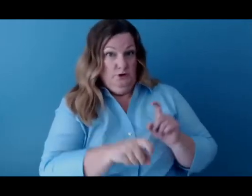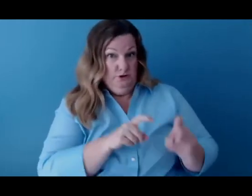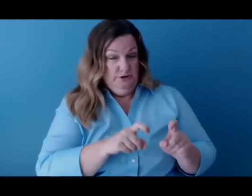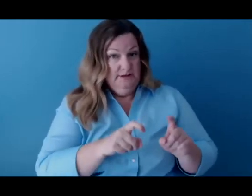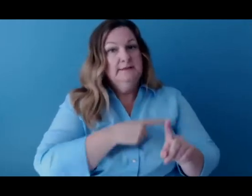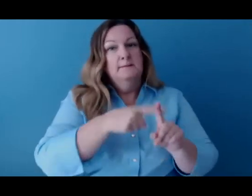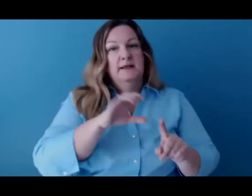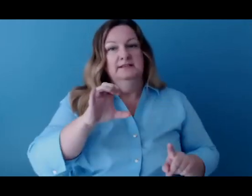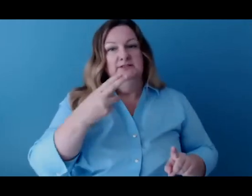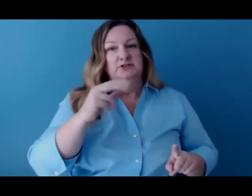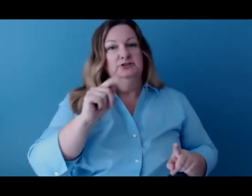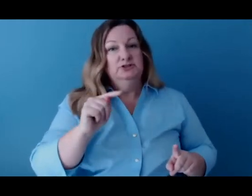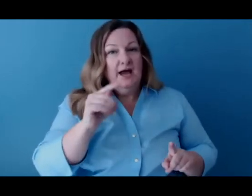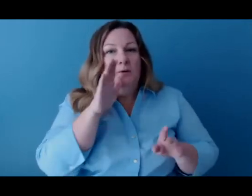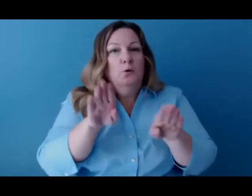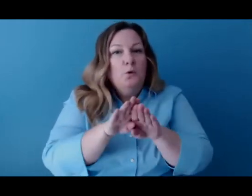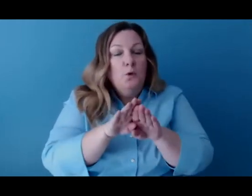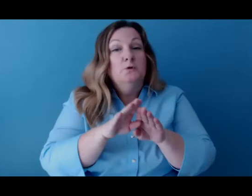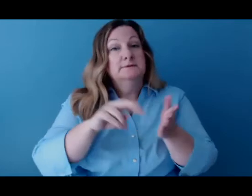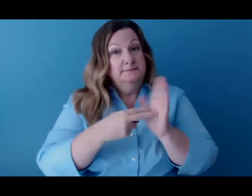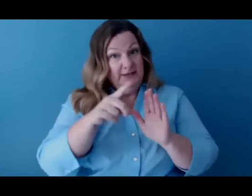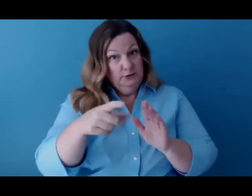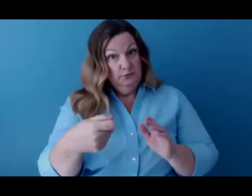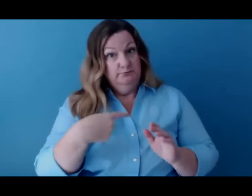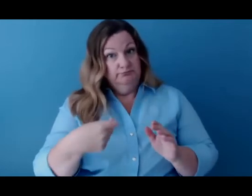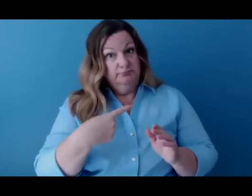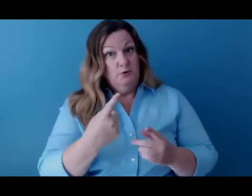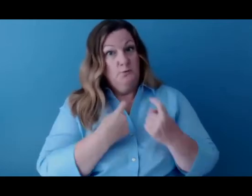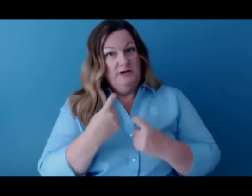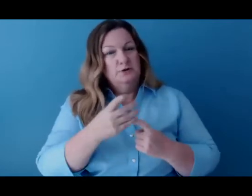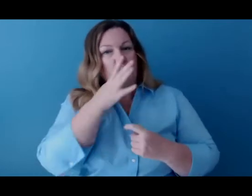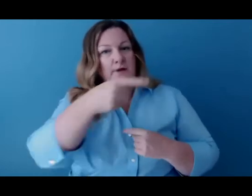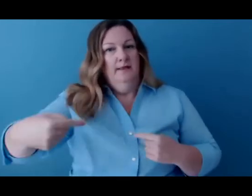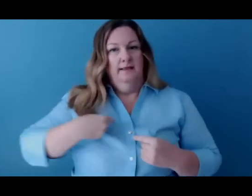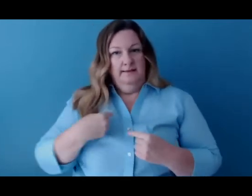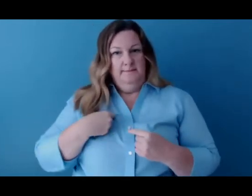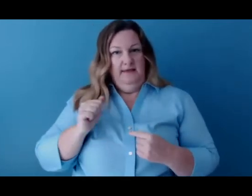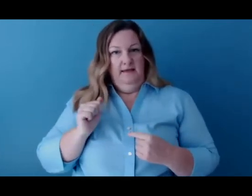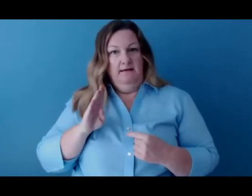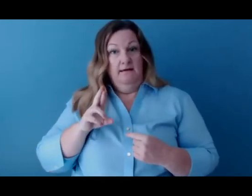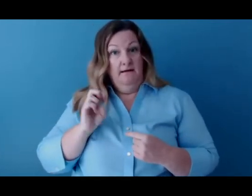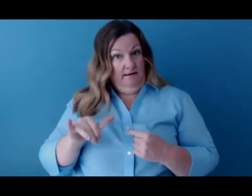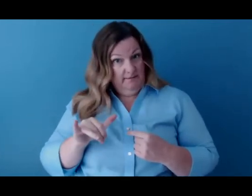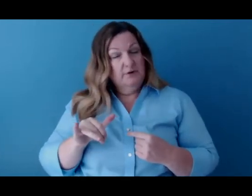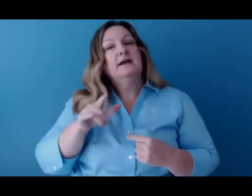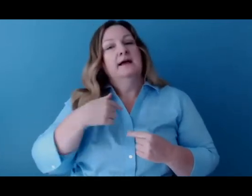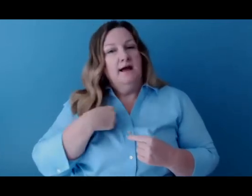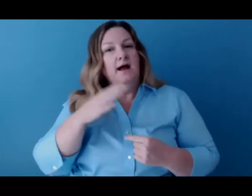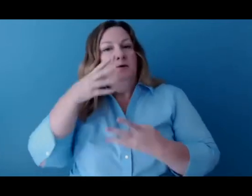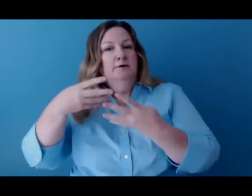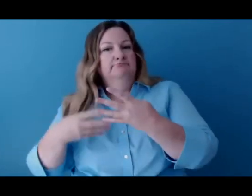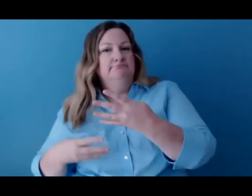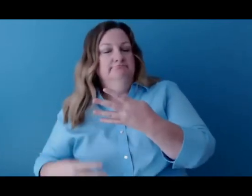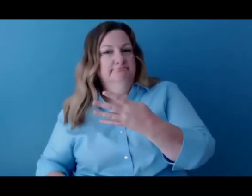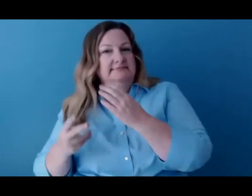me, the host, and I will ask questions at the end if time permits. Okay, so if you have questions or concerns about anything, please feel free